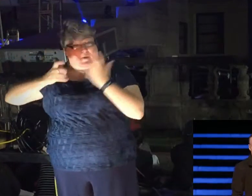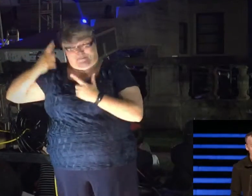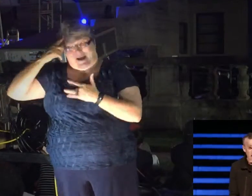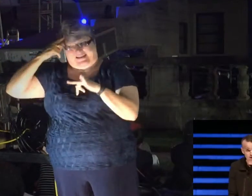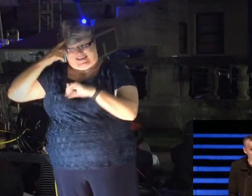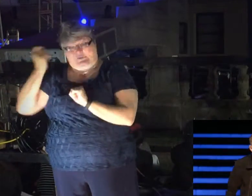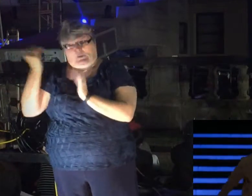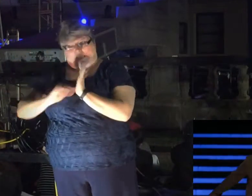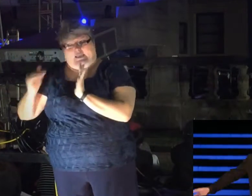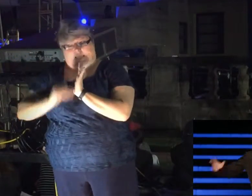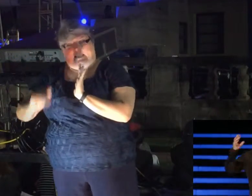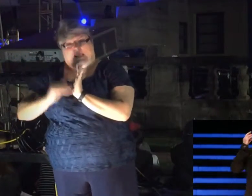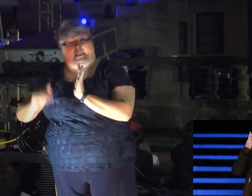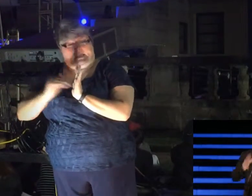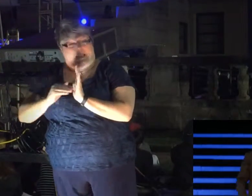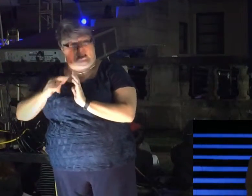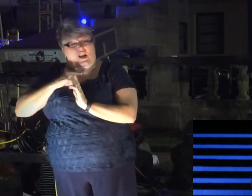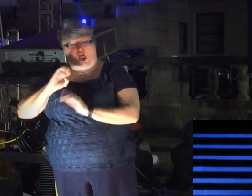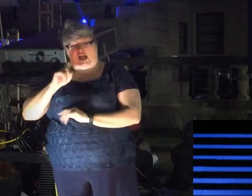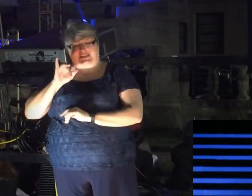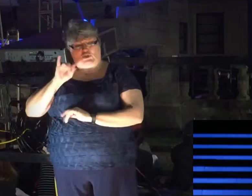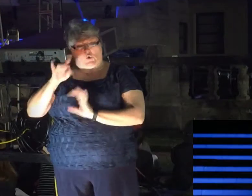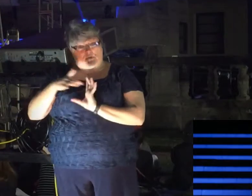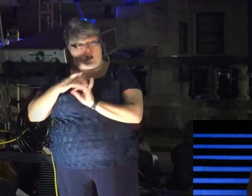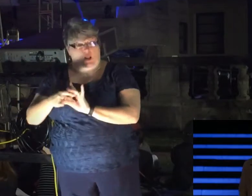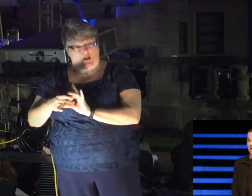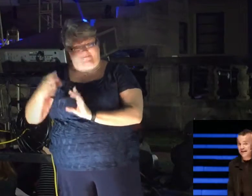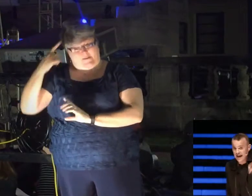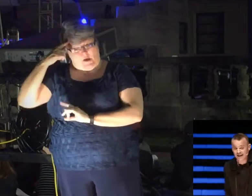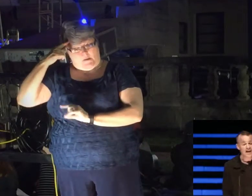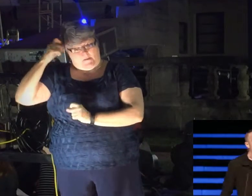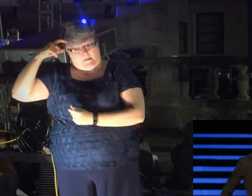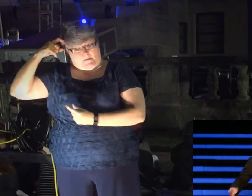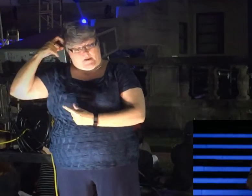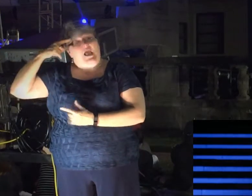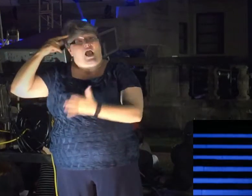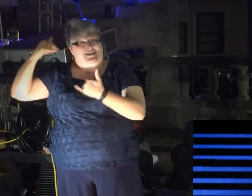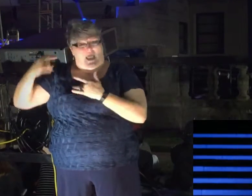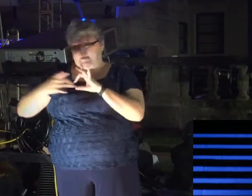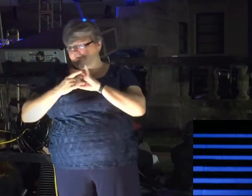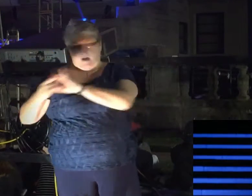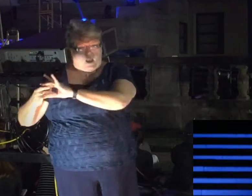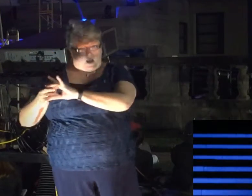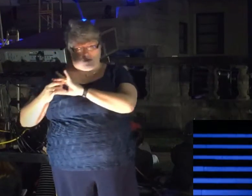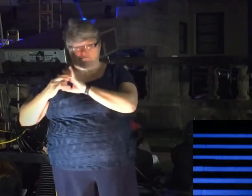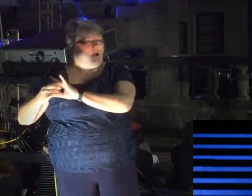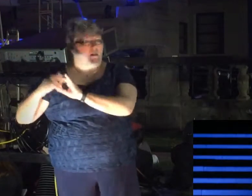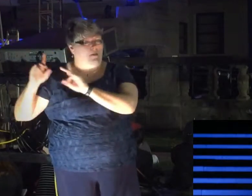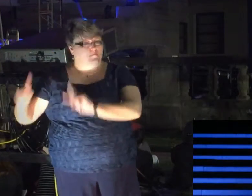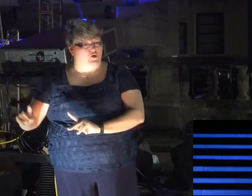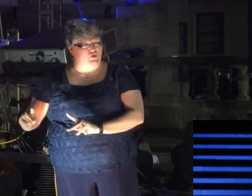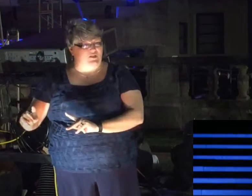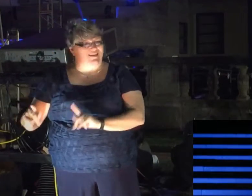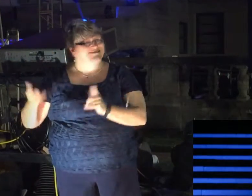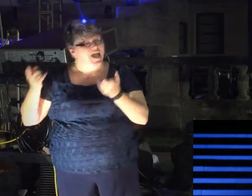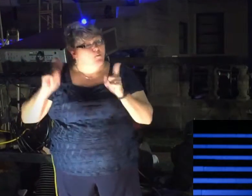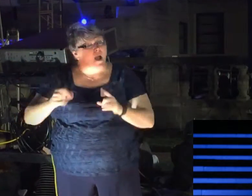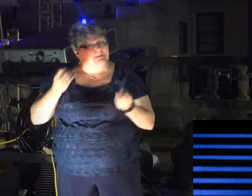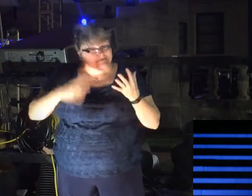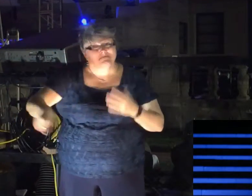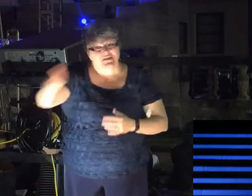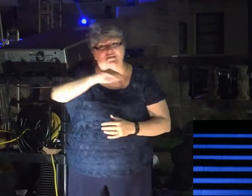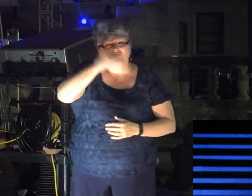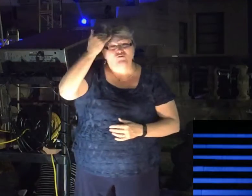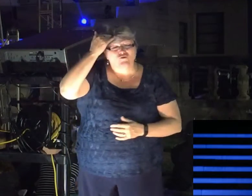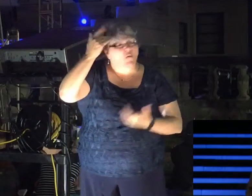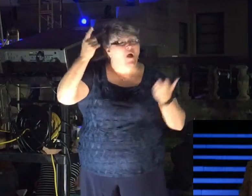This is amazing. Your mind saying, I got to do that again. And oxytocin's firing in your brain of saying, I'm now bonded to that person. And